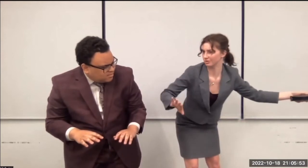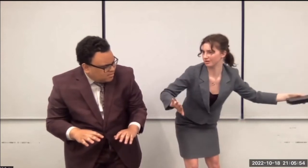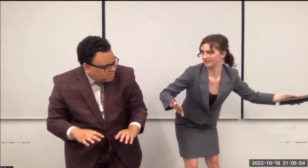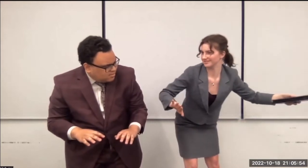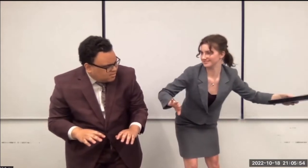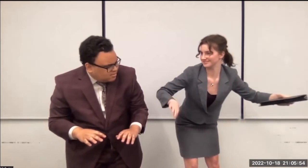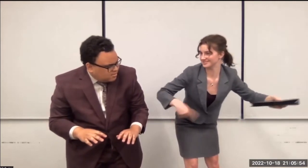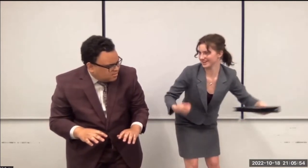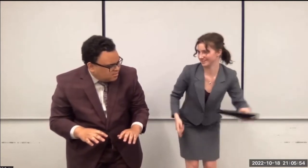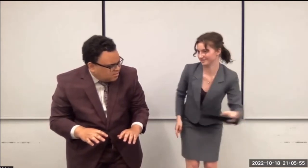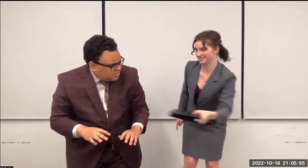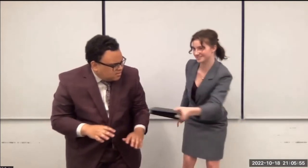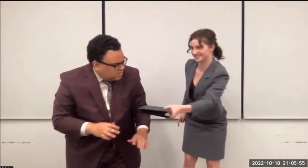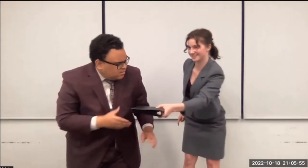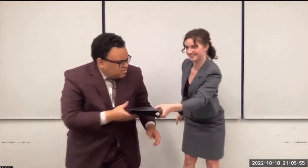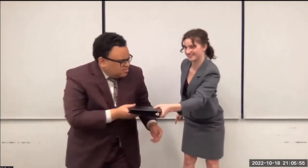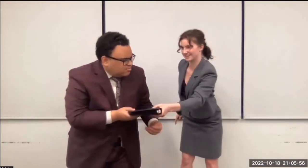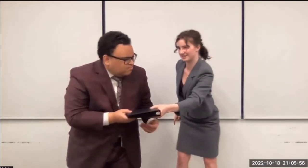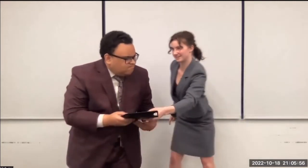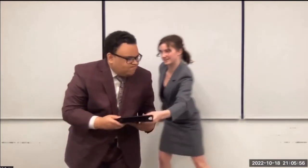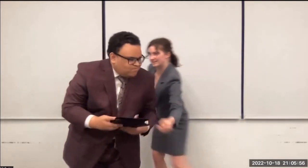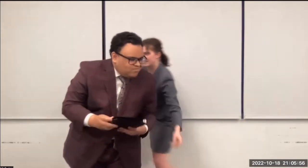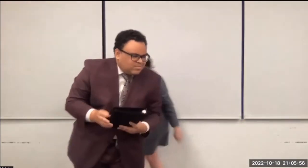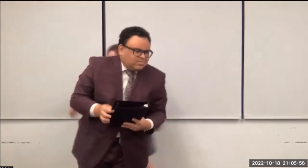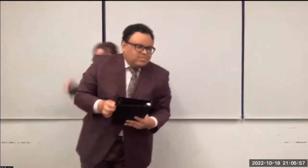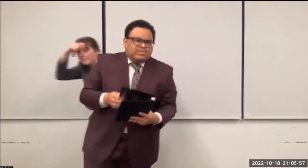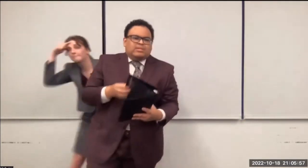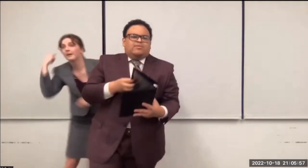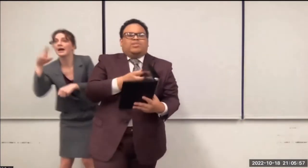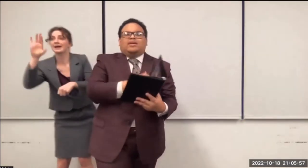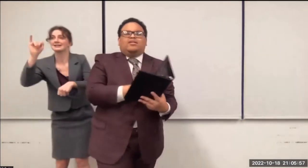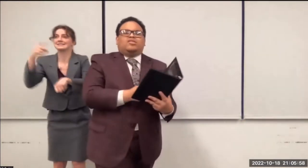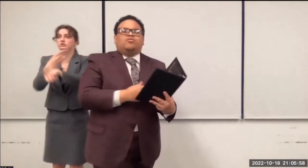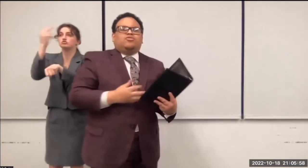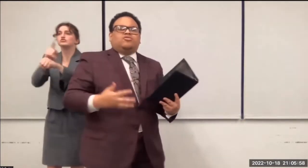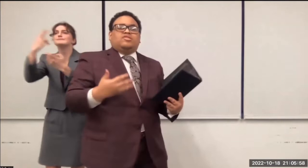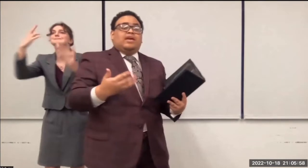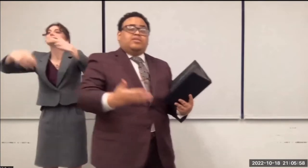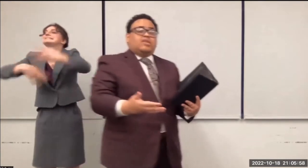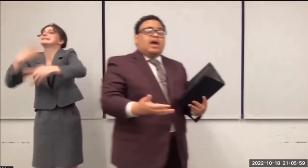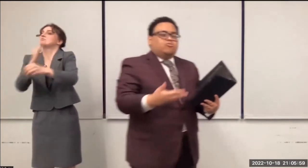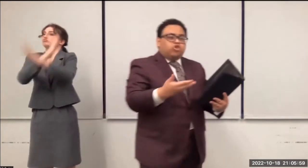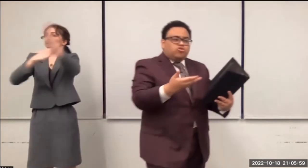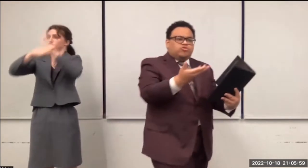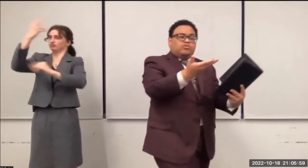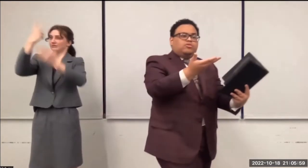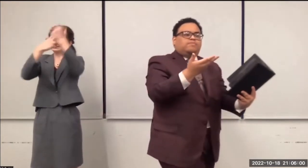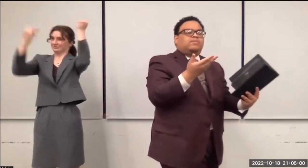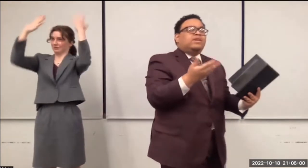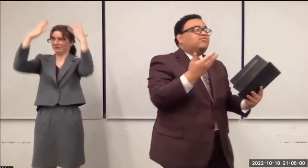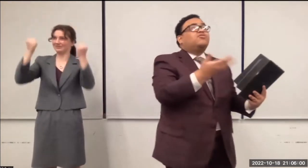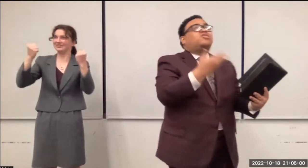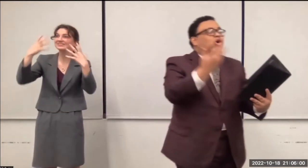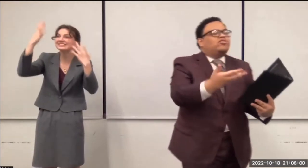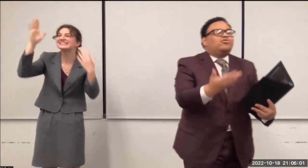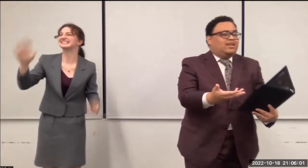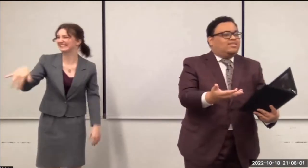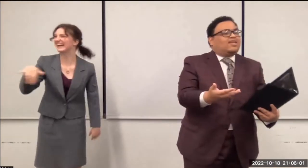Your sign language? Black ASL users tend to sign closer to the use more two-handed signs and